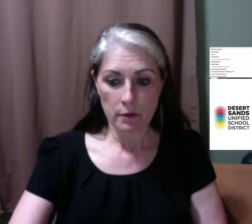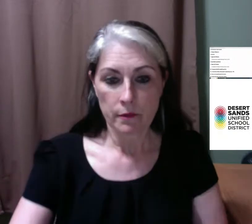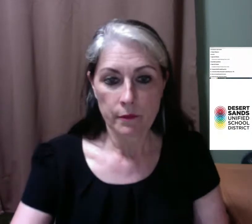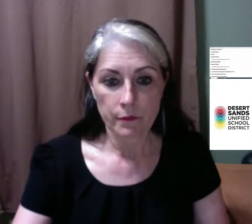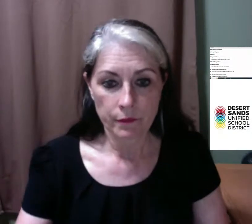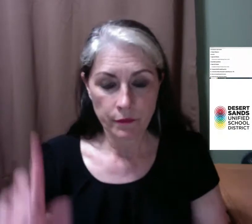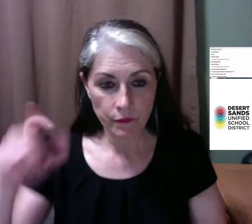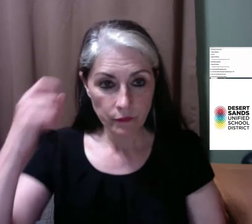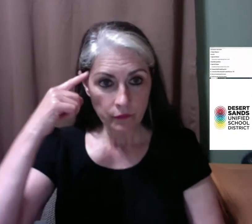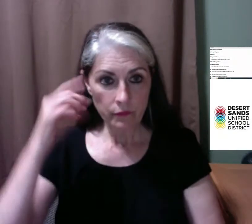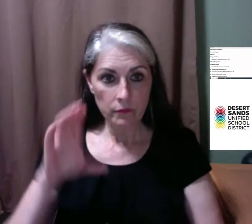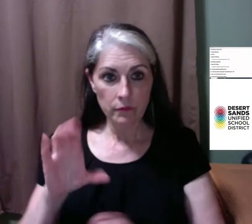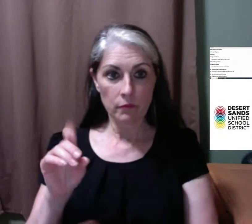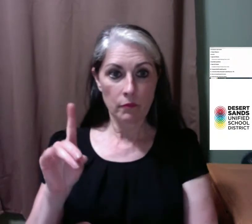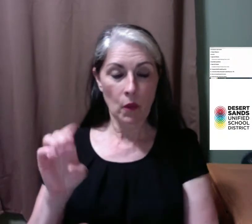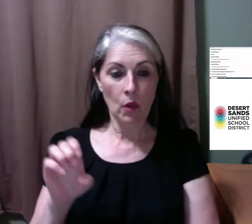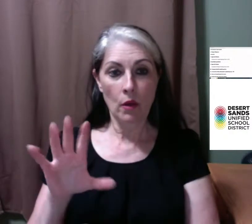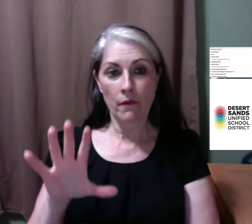Government Code Section